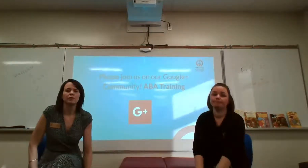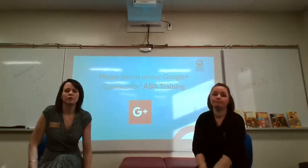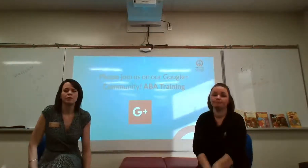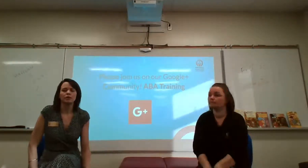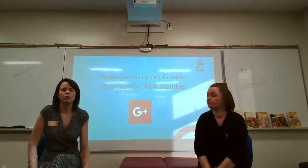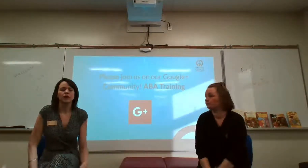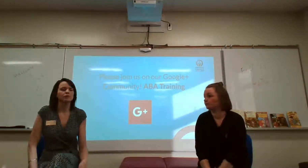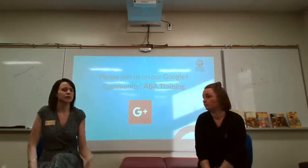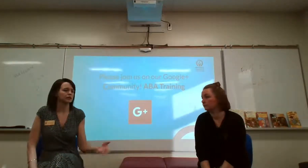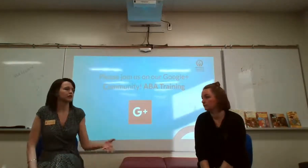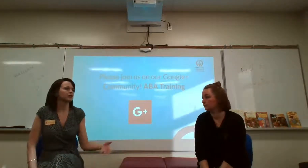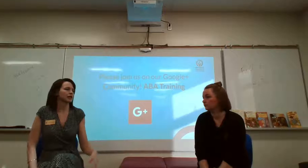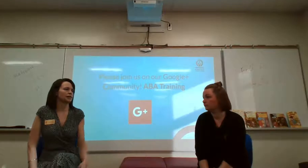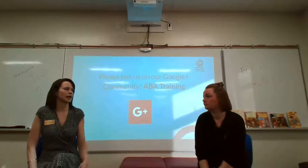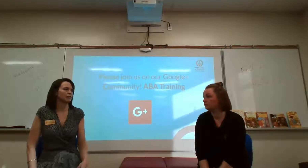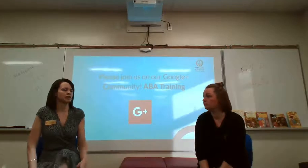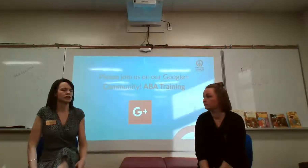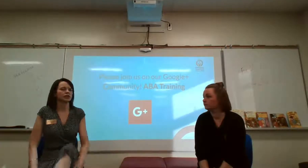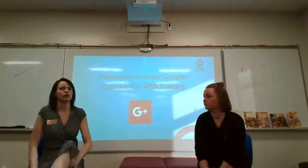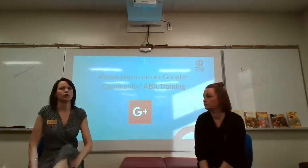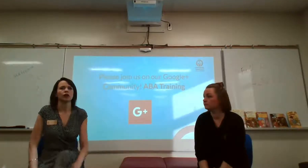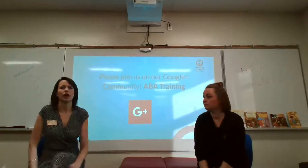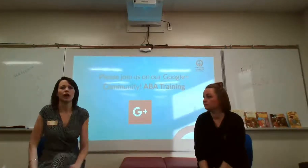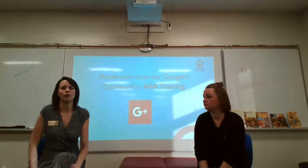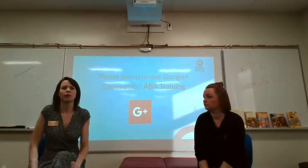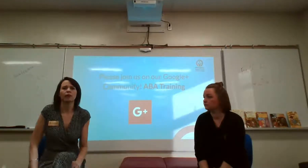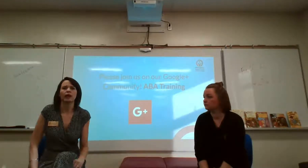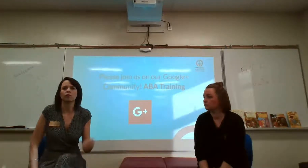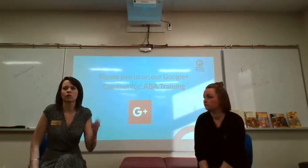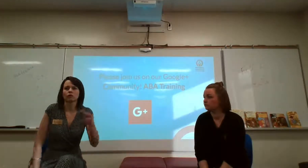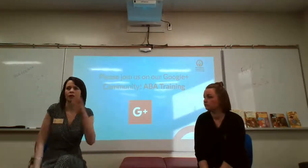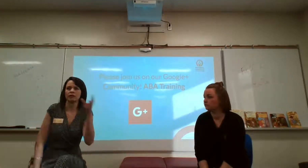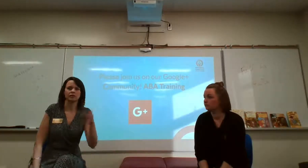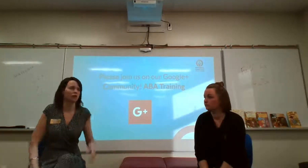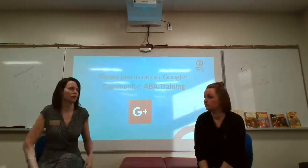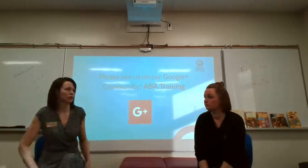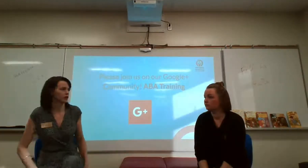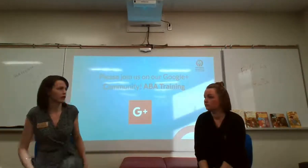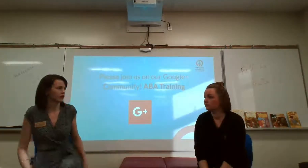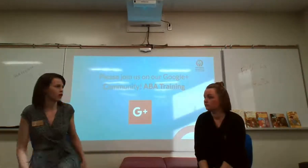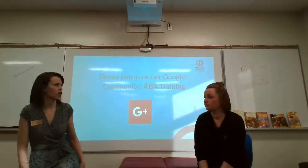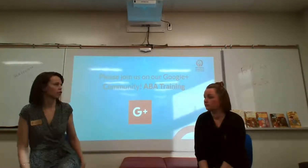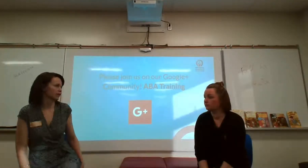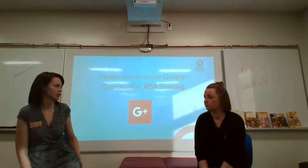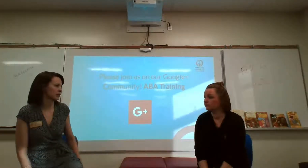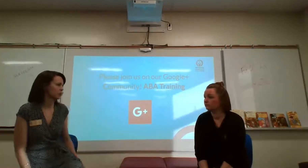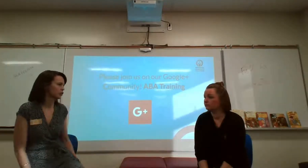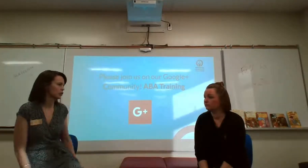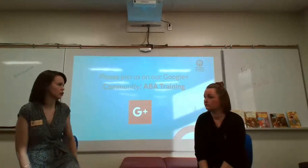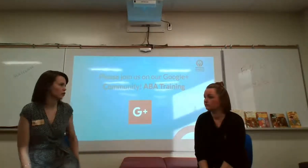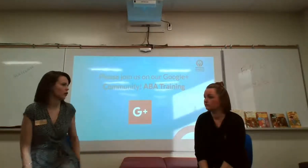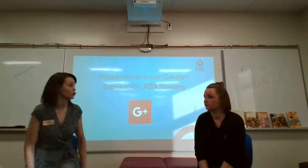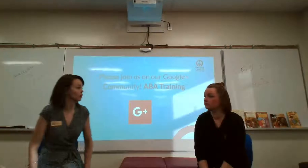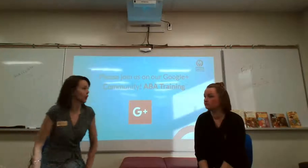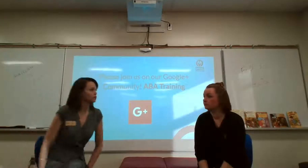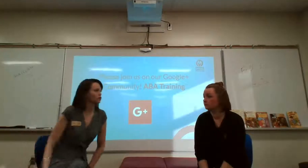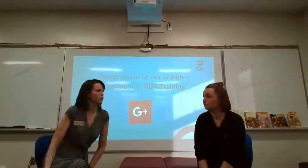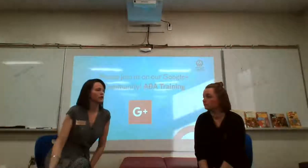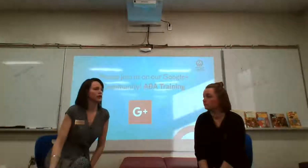lot of people are attempting to teach that type of a skill. But again, it wasn't based on like, all the things that we would want to look at. So if we kind of